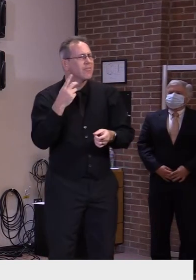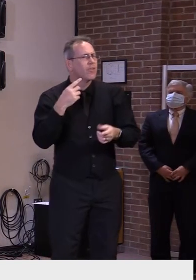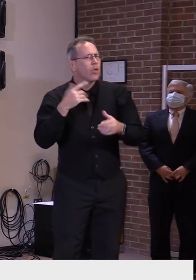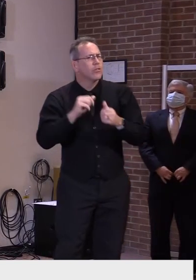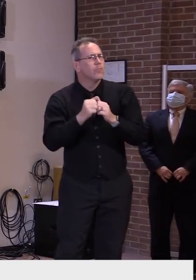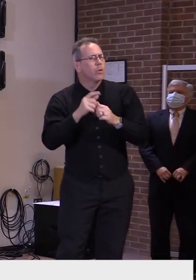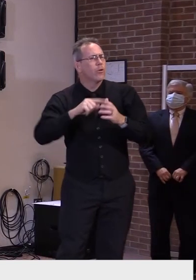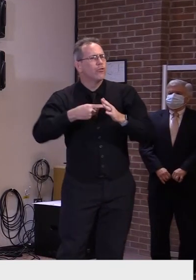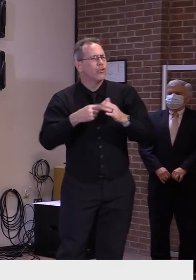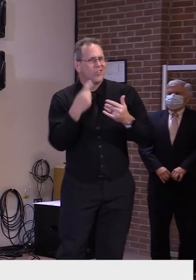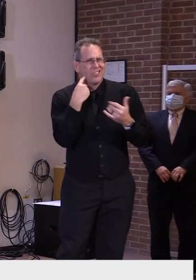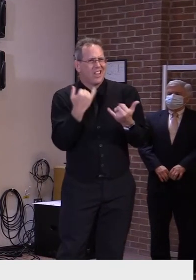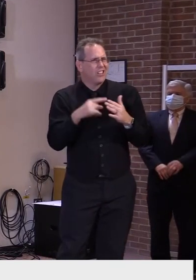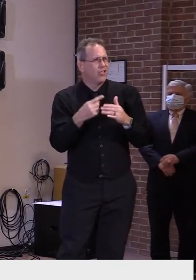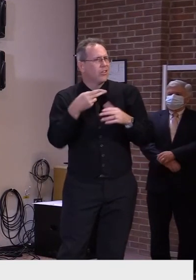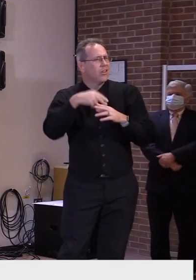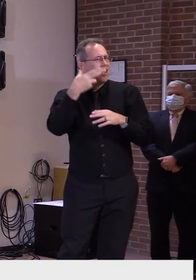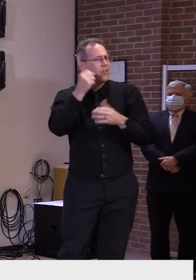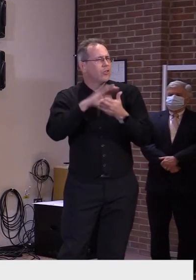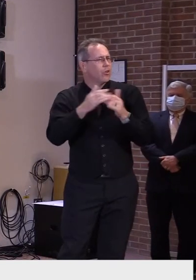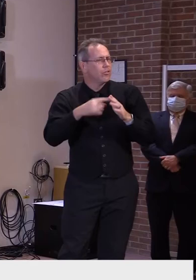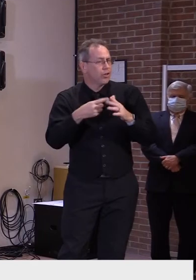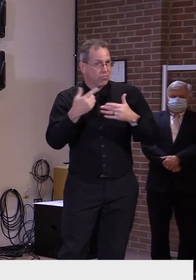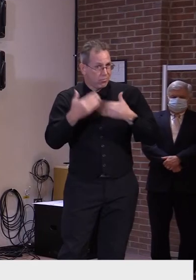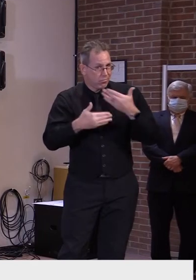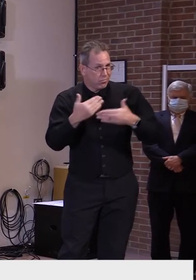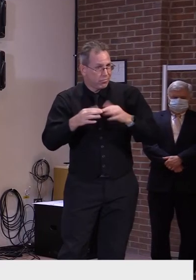different implementation. Yep, I understand now.